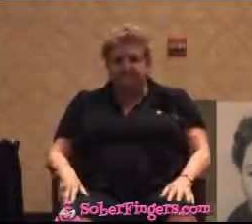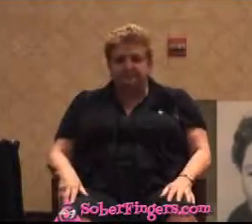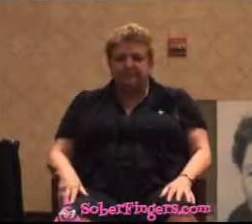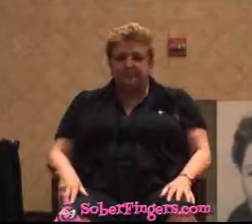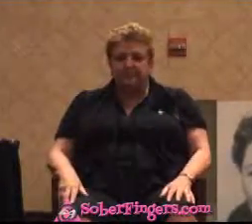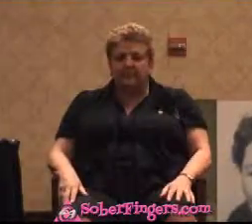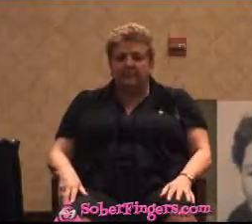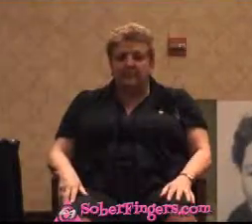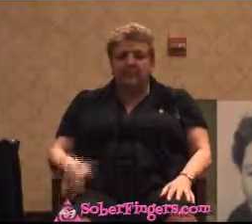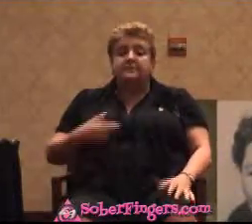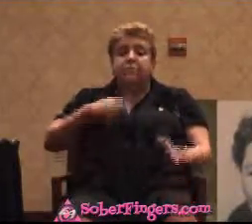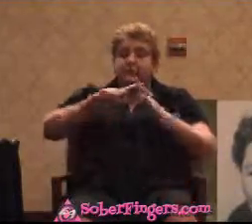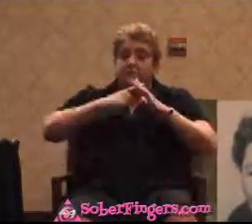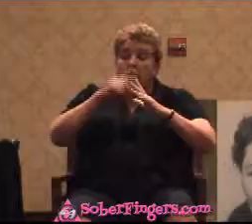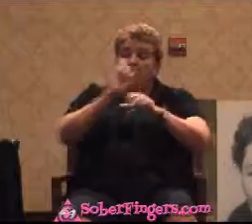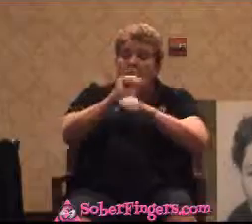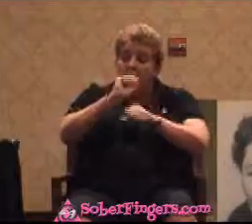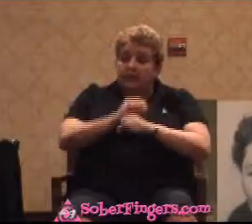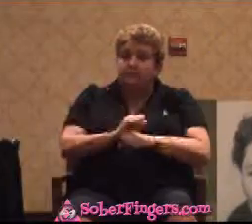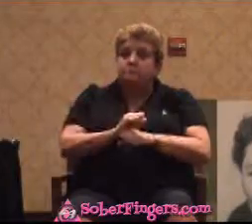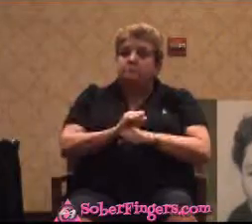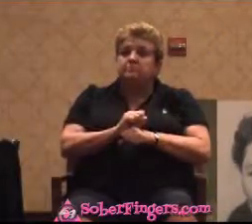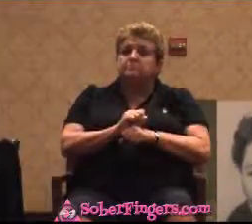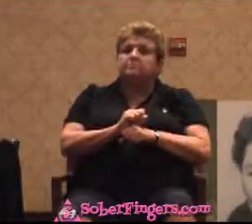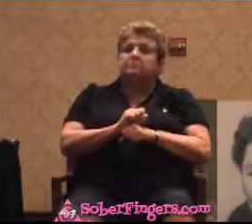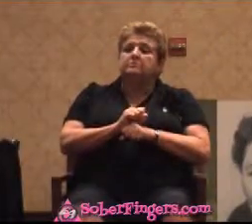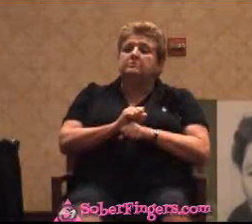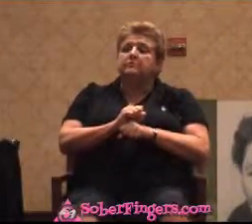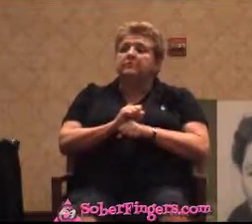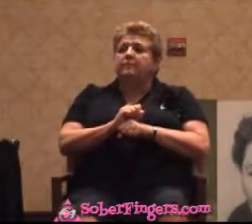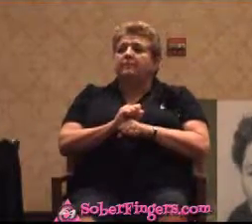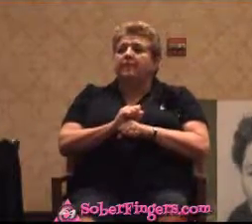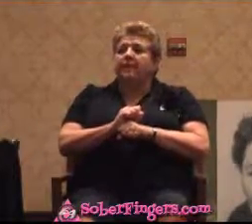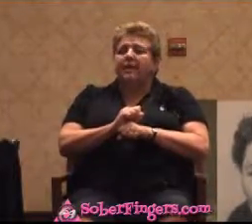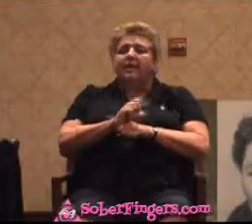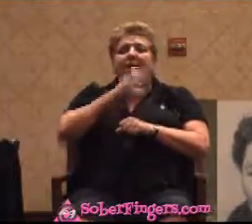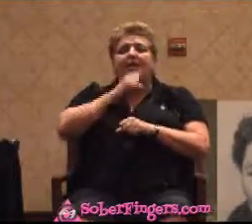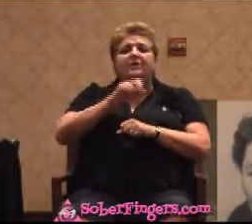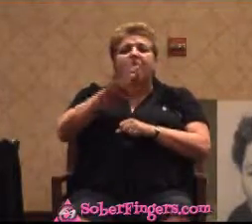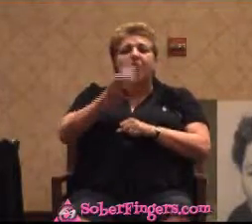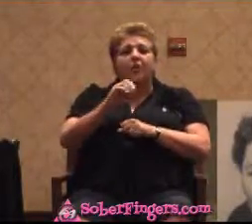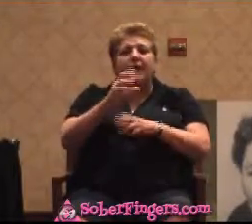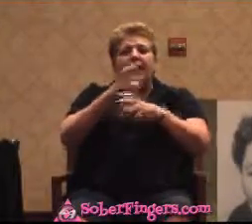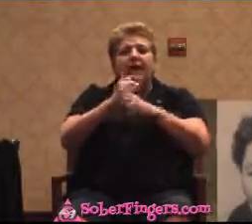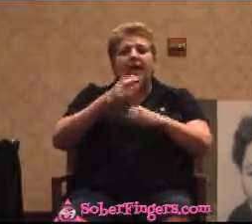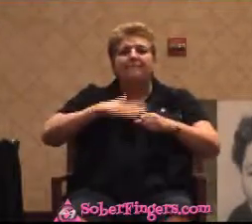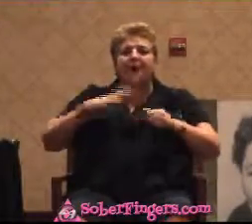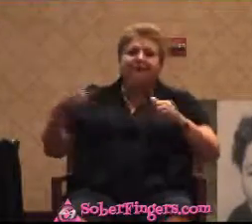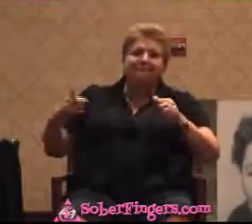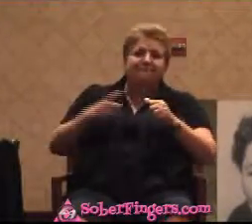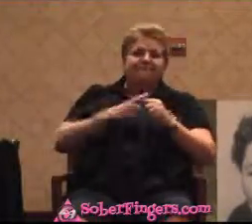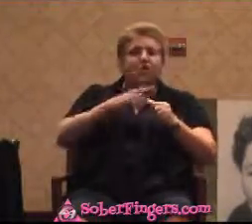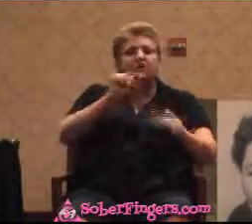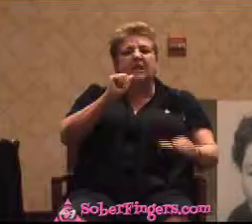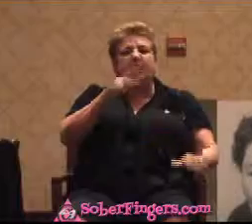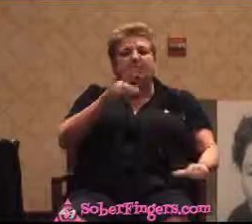And I started working there. And at 40 years old, I got my first apartment ever in my life,